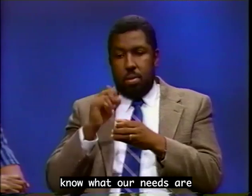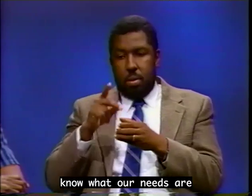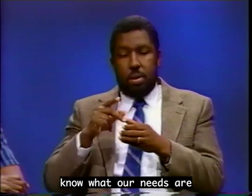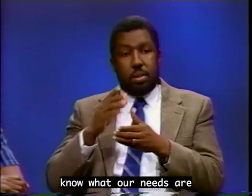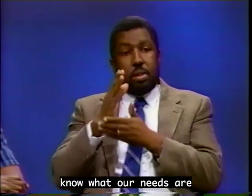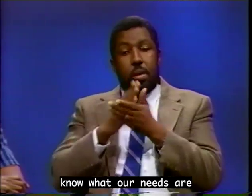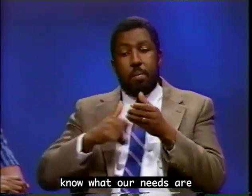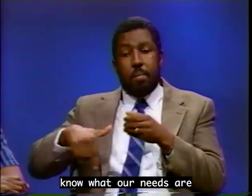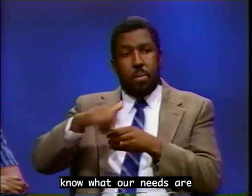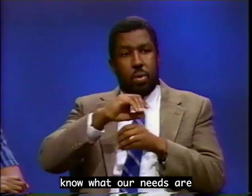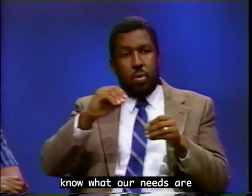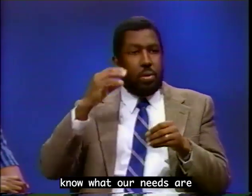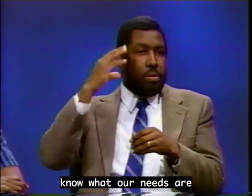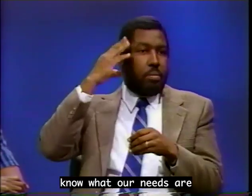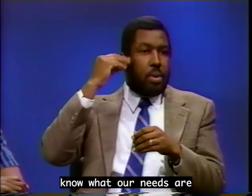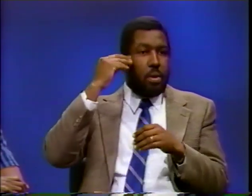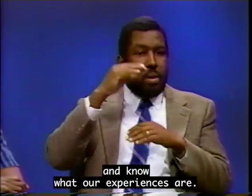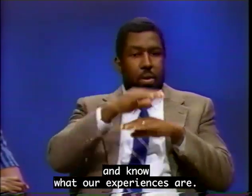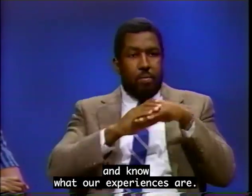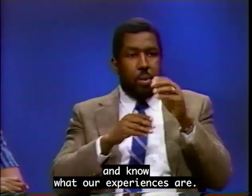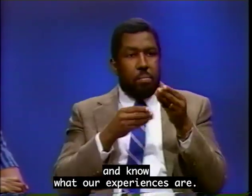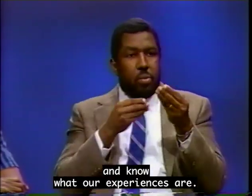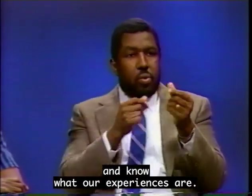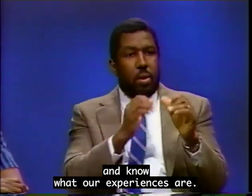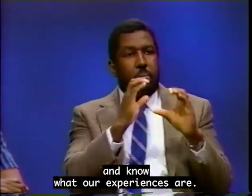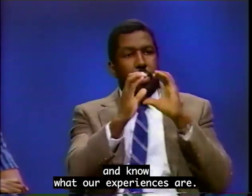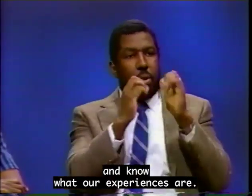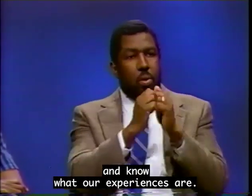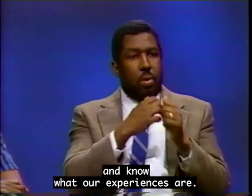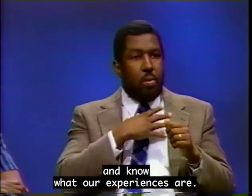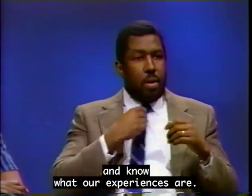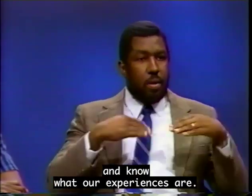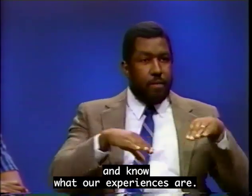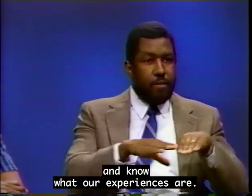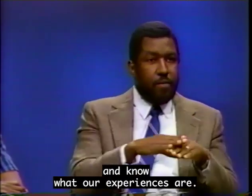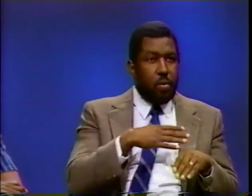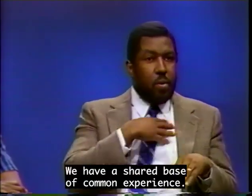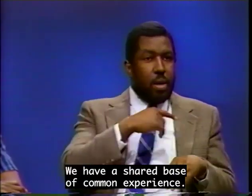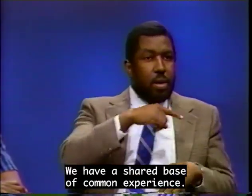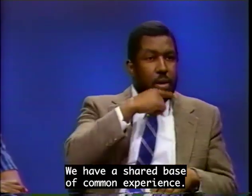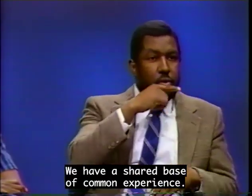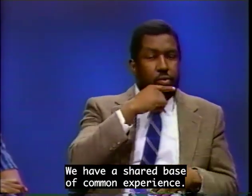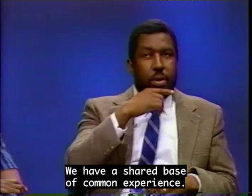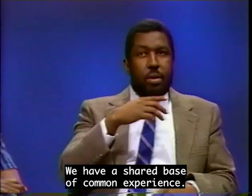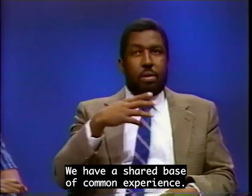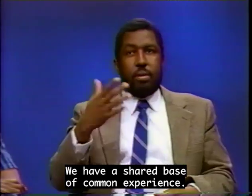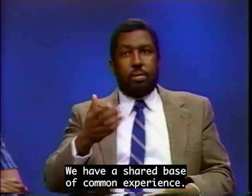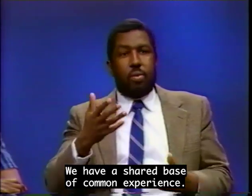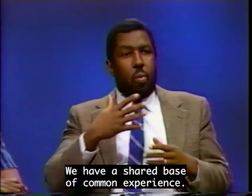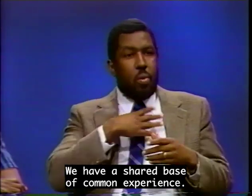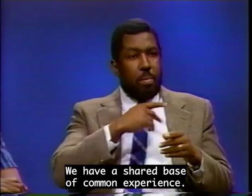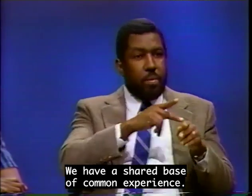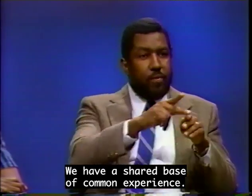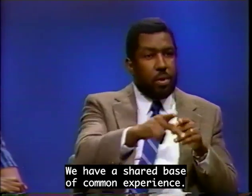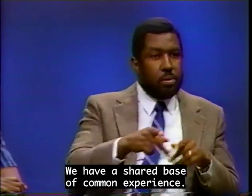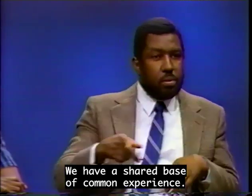know what our needs are and know what our experiences are. We have a shared base of common